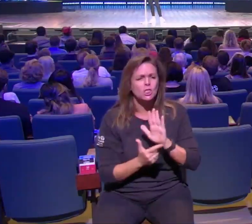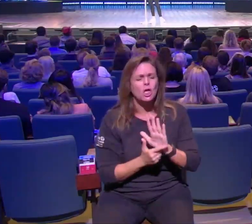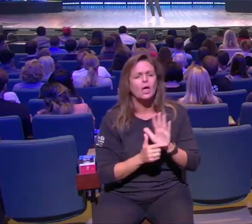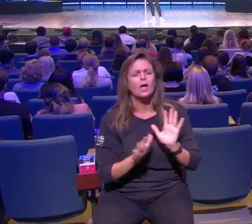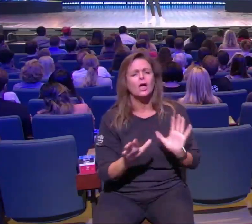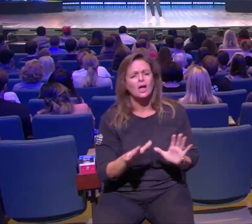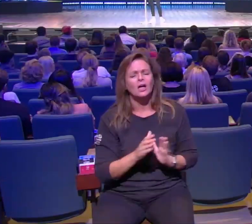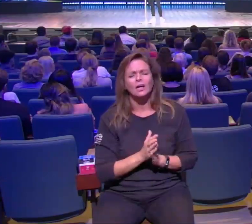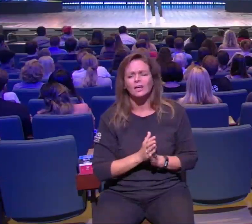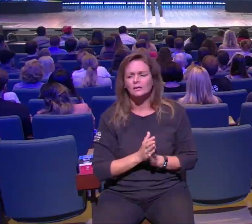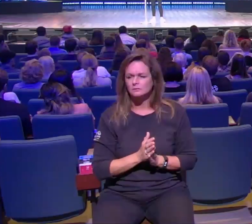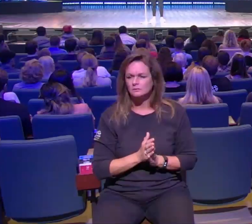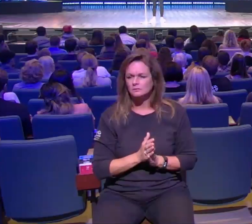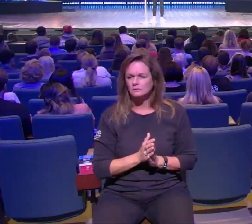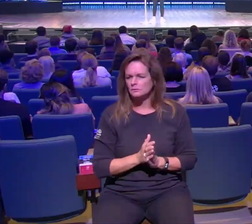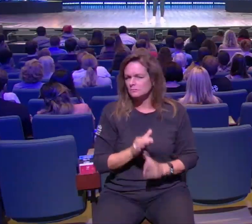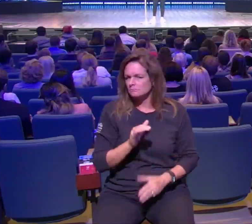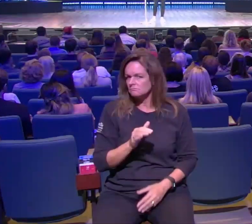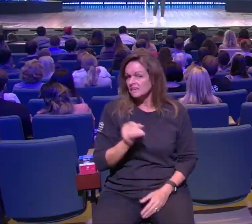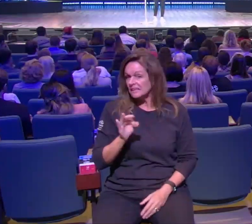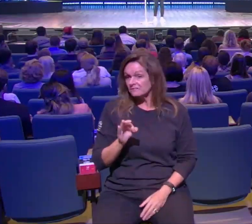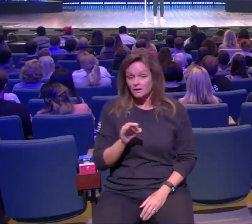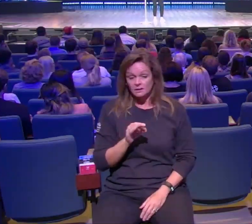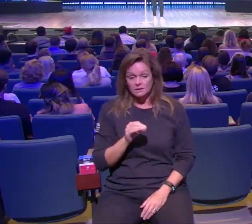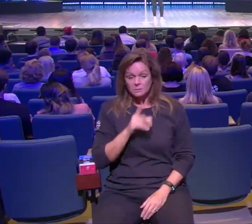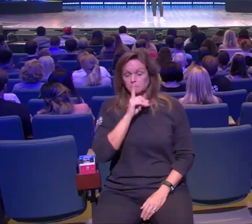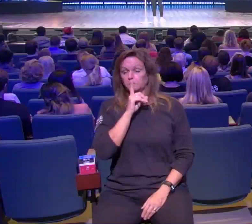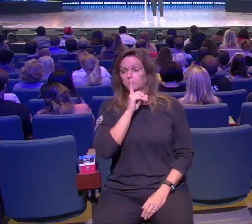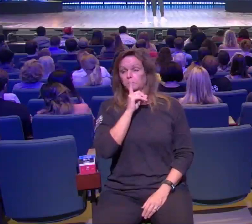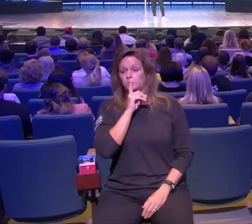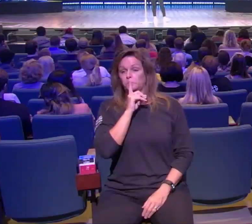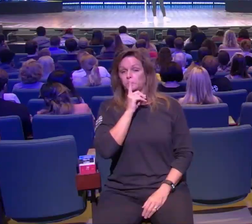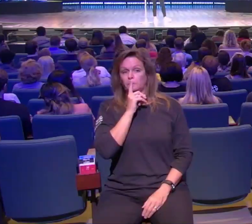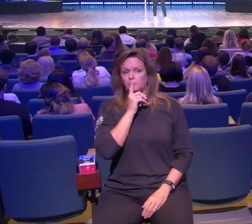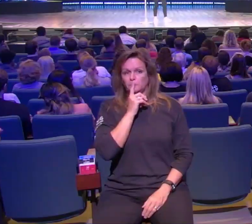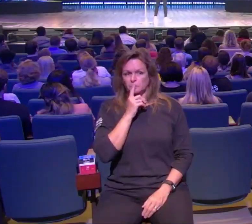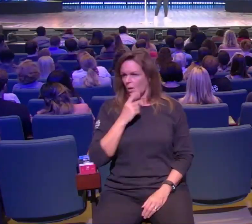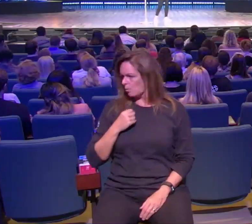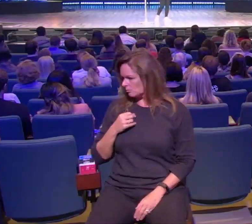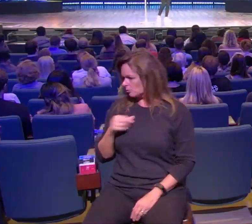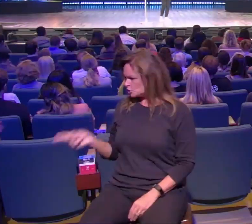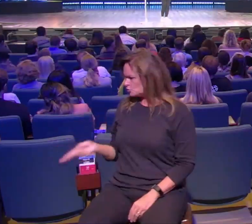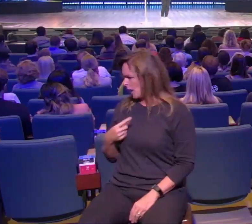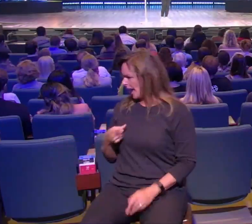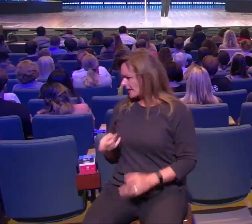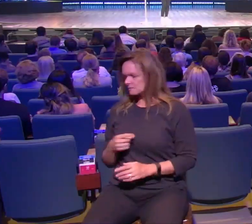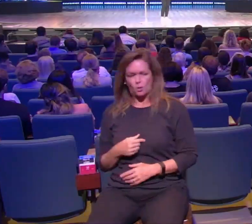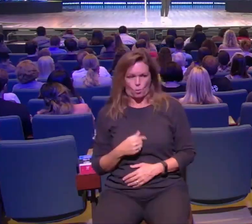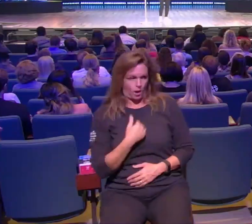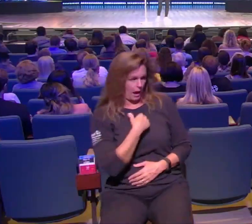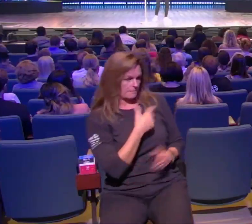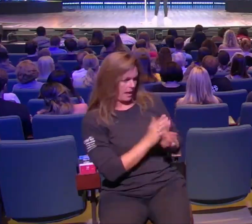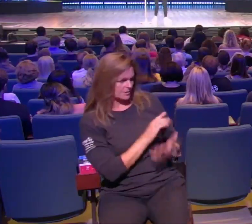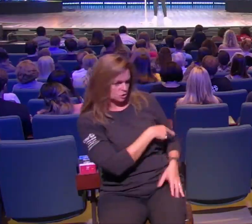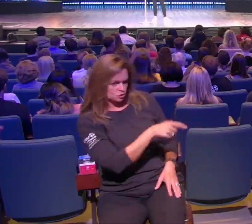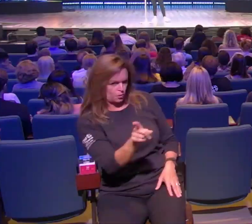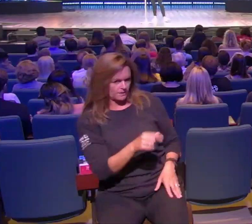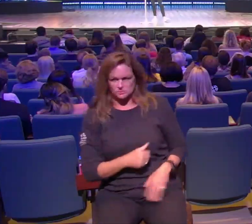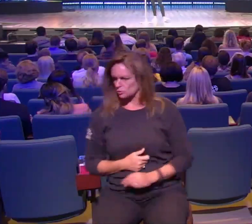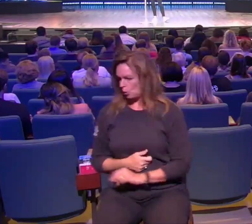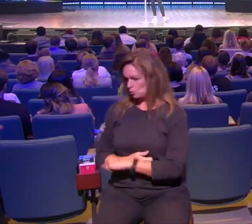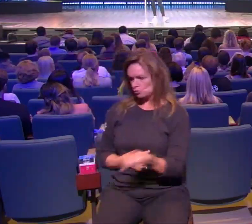never experienced any other way. See, God wanted them to ask specifically and